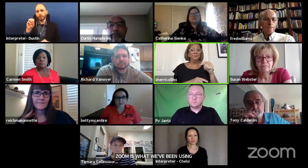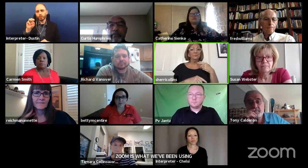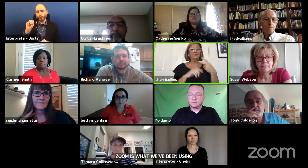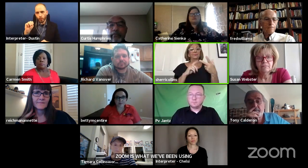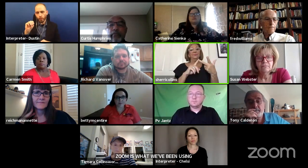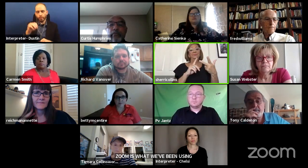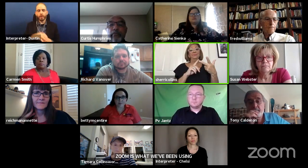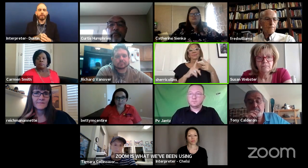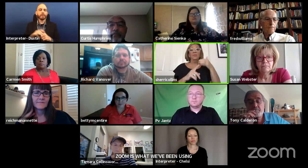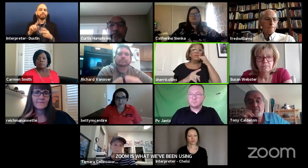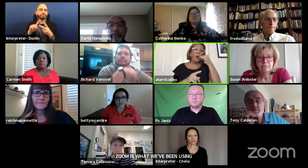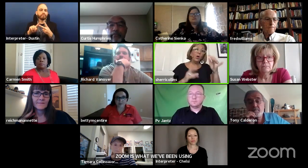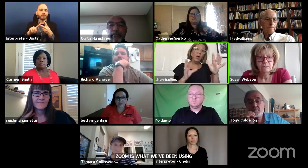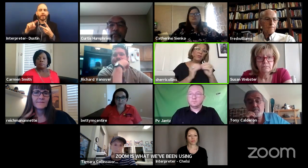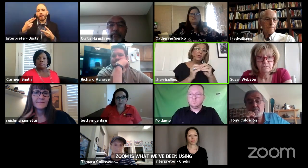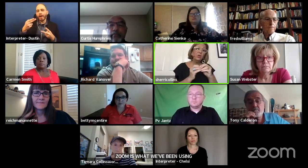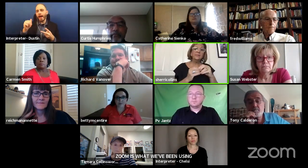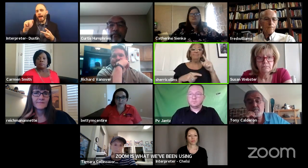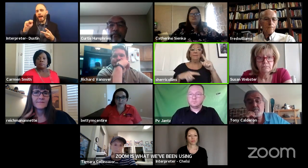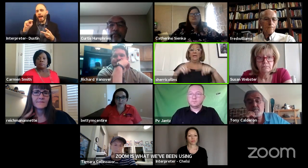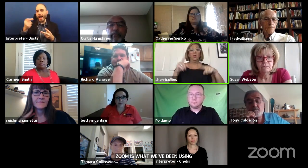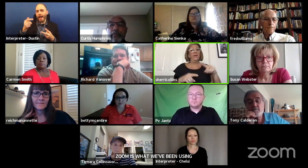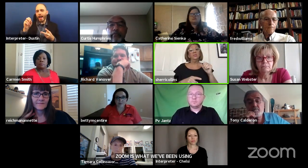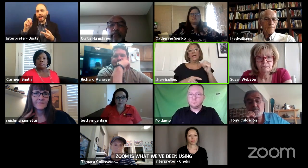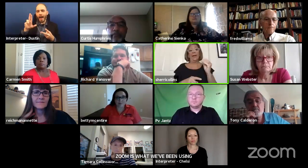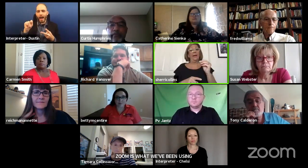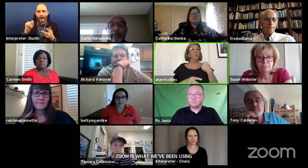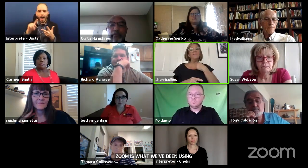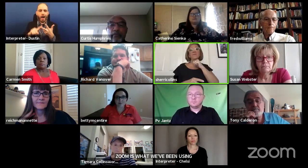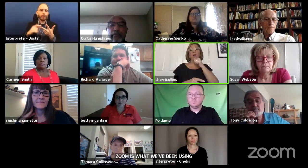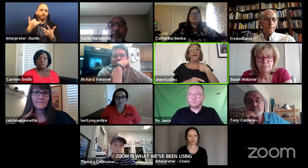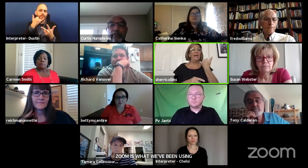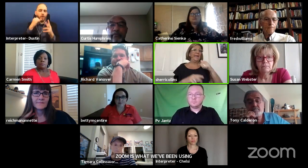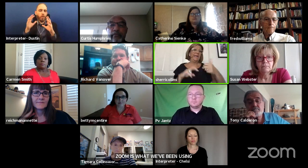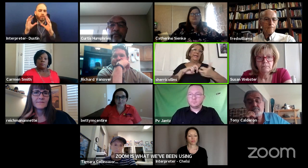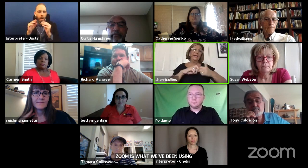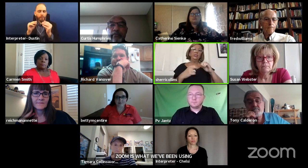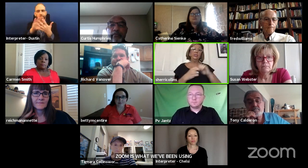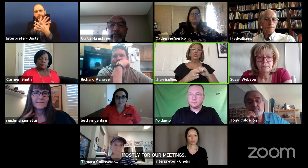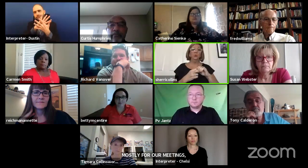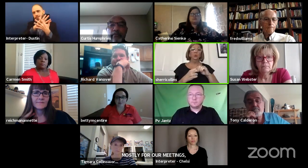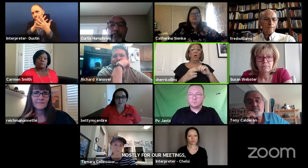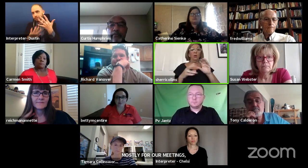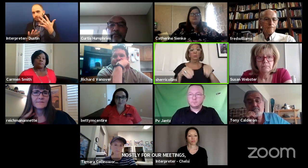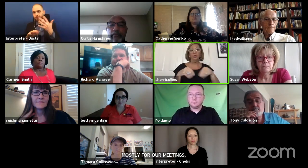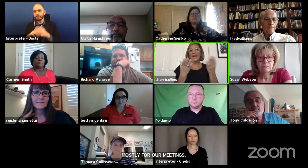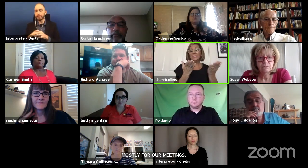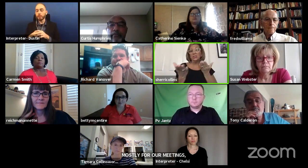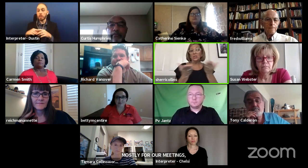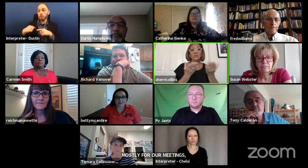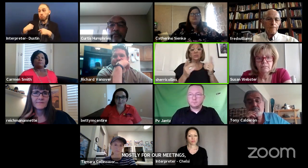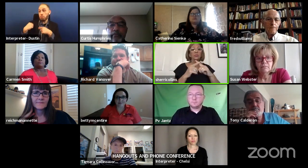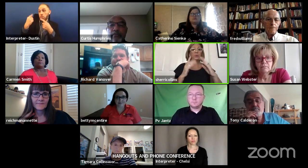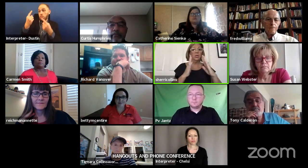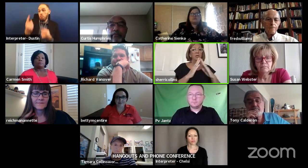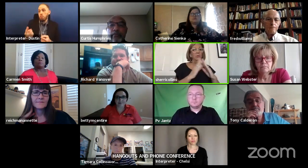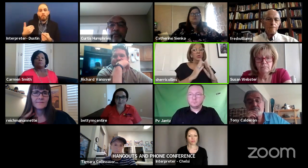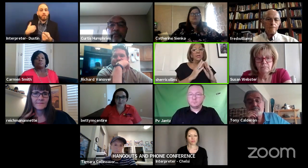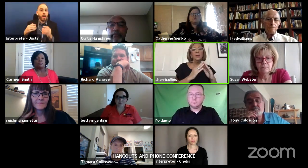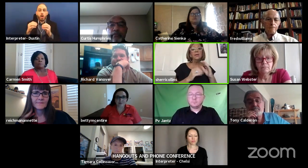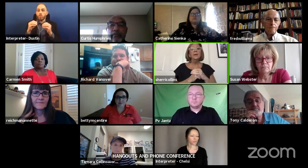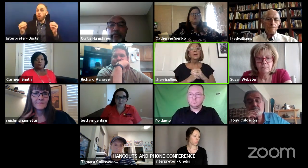Hangout, phone conference, and all that. And we've not had any issue providing services to